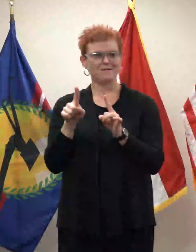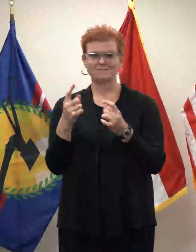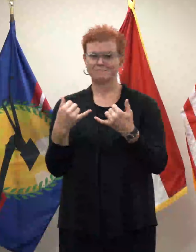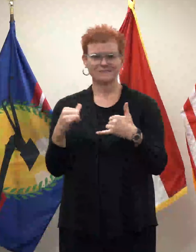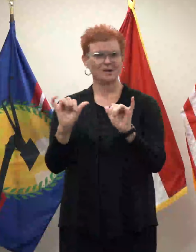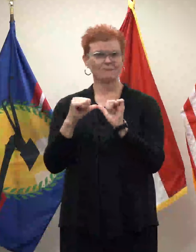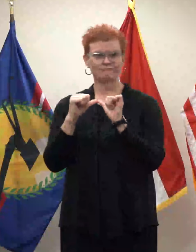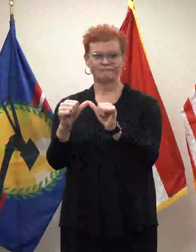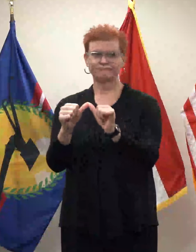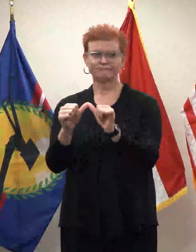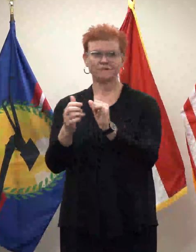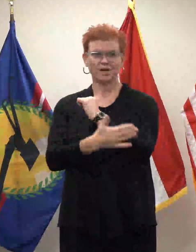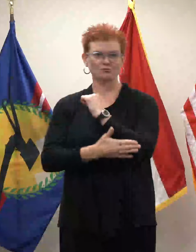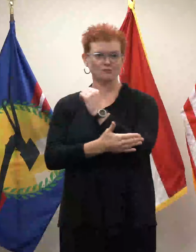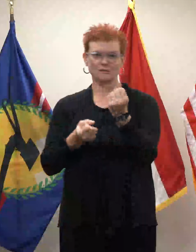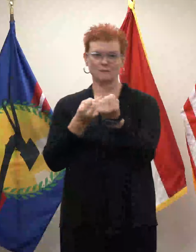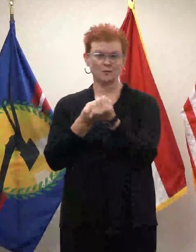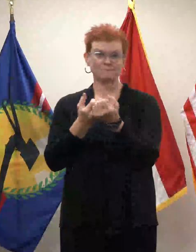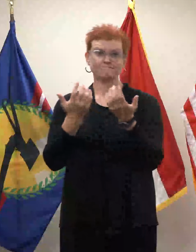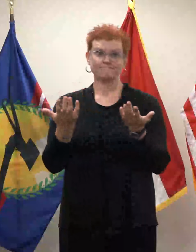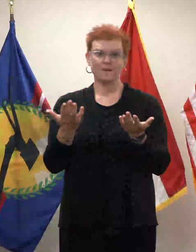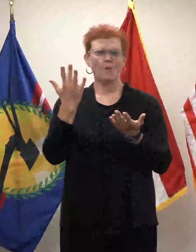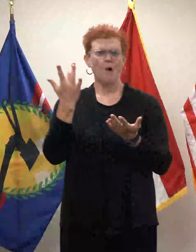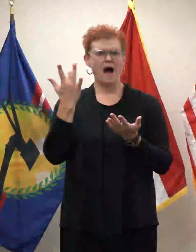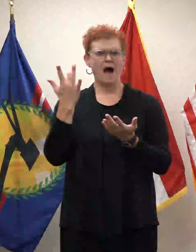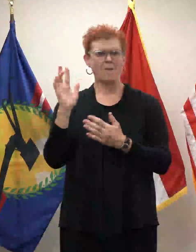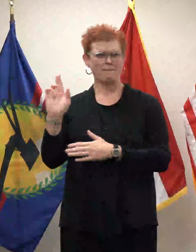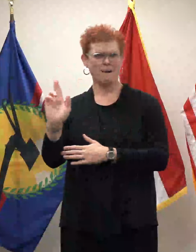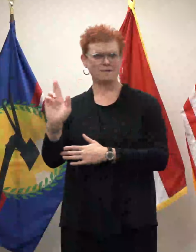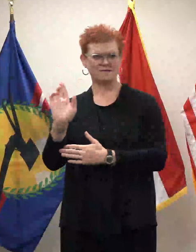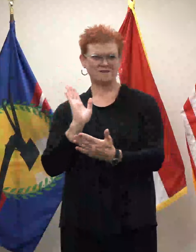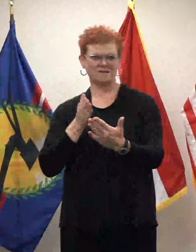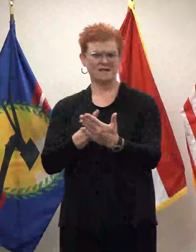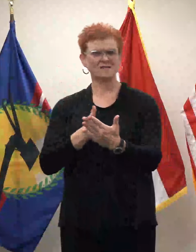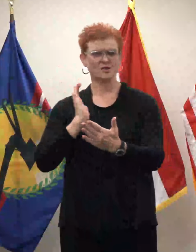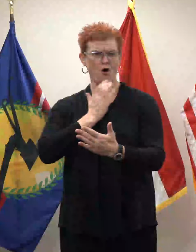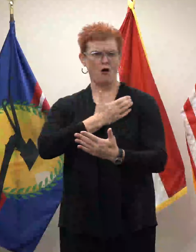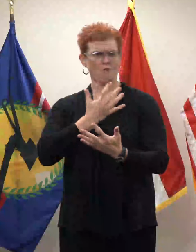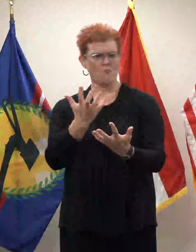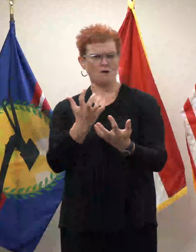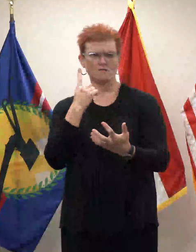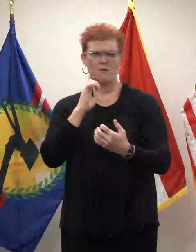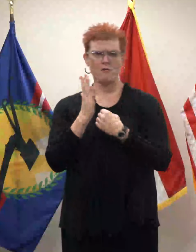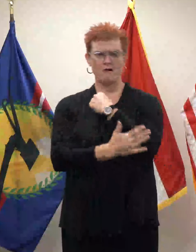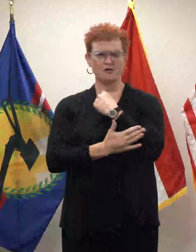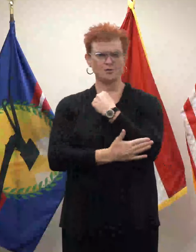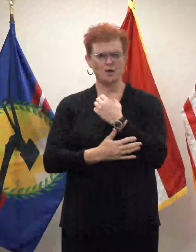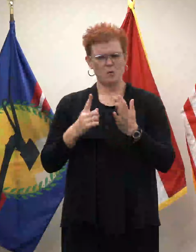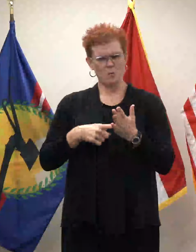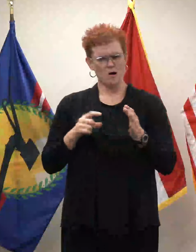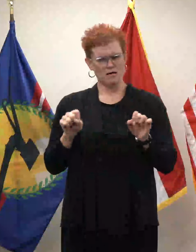our country. So why are Republicans going against the wishes of our country? What can we do at the local level